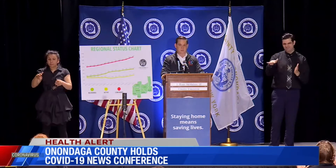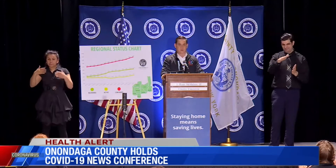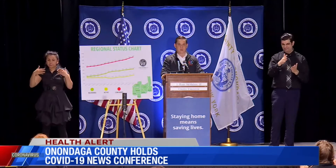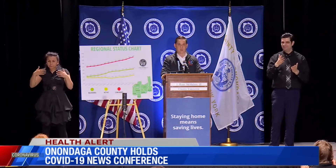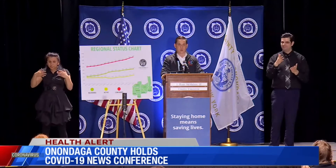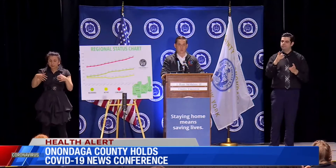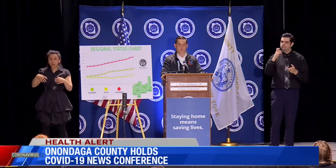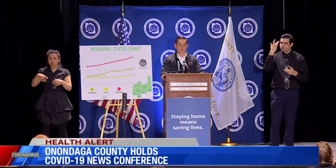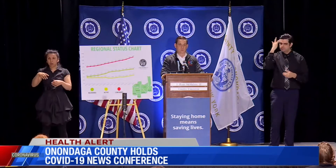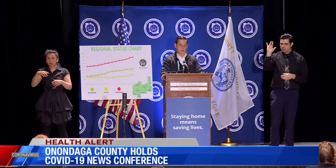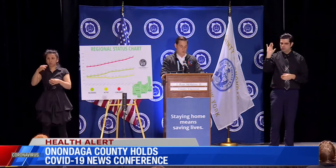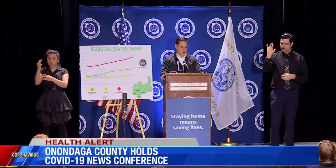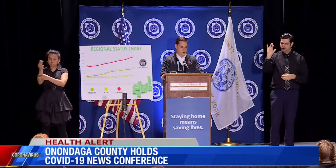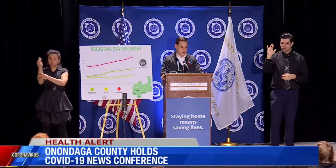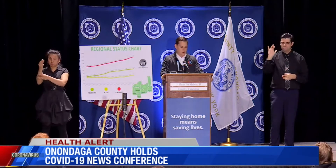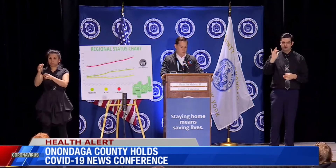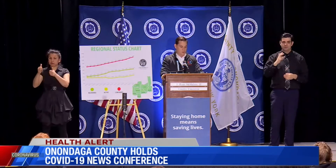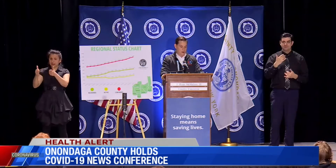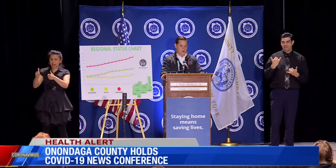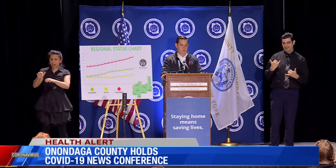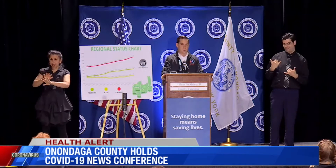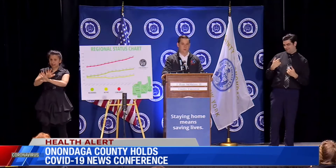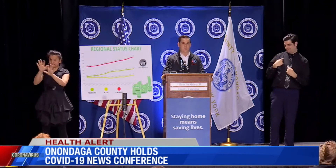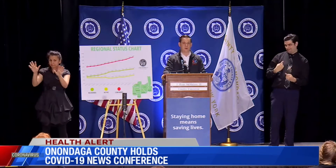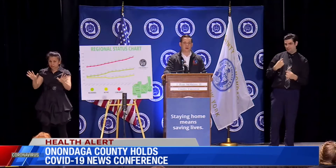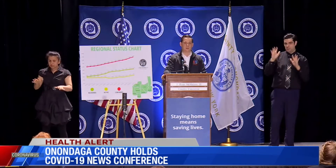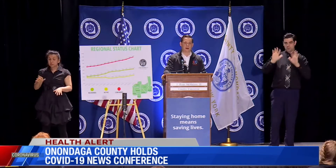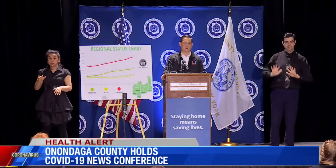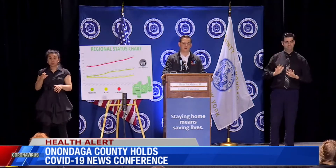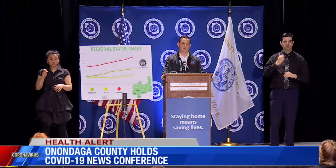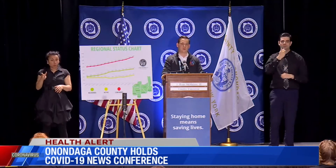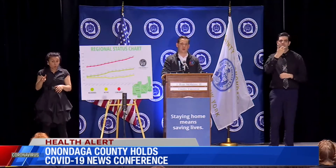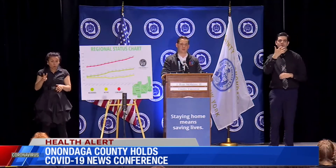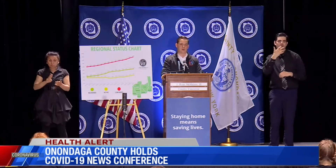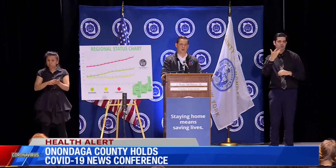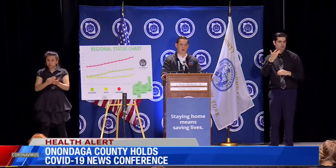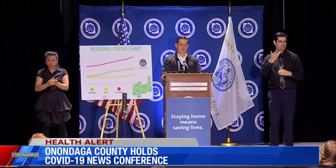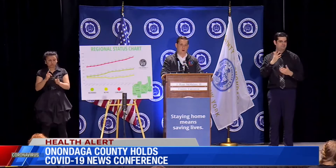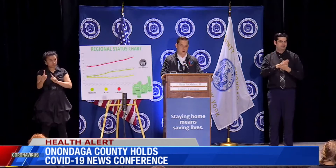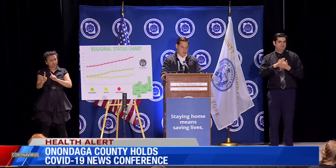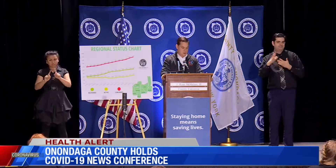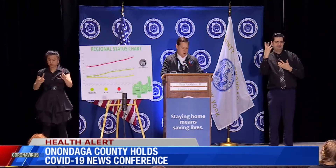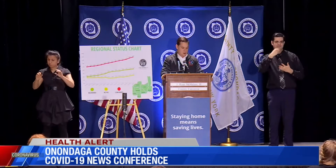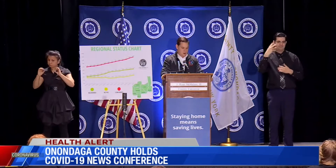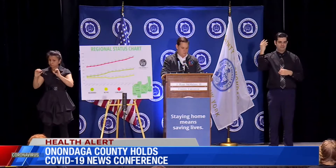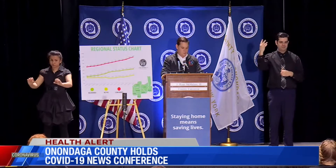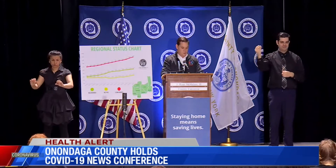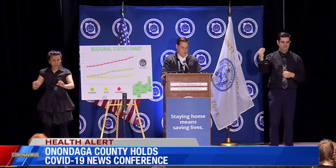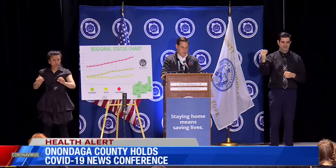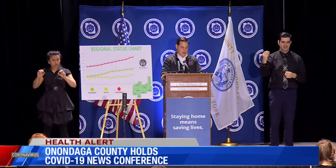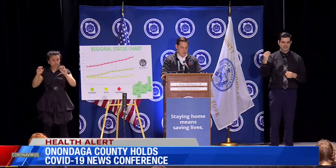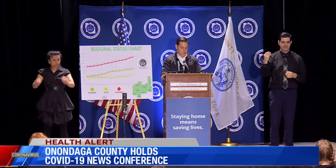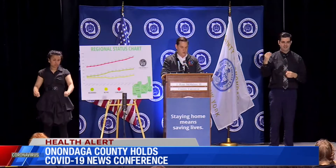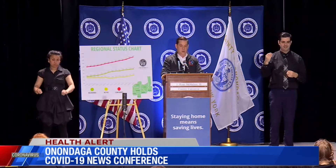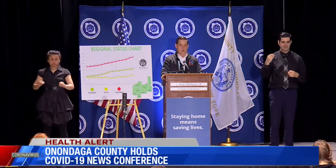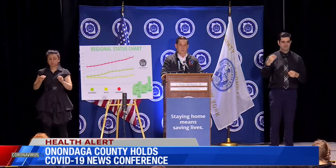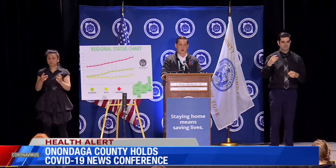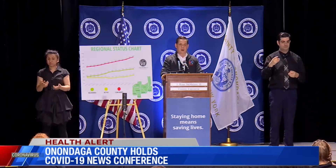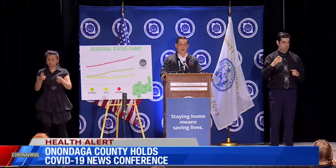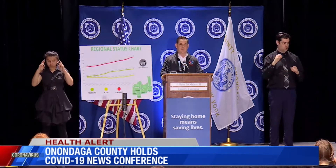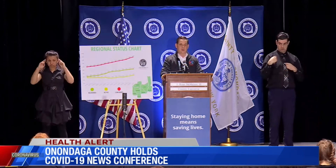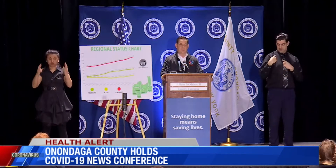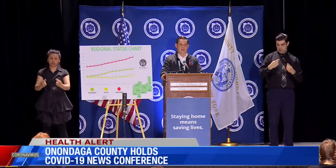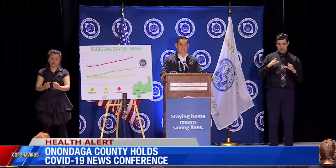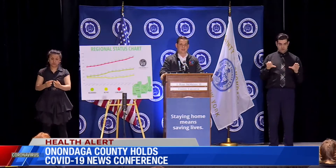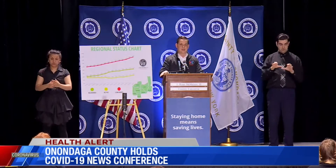where it is because of you and because of the work from our health department and our medical infrastructure and all of our first responders.